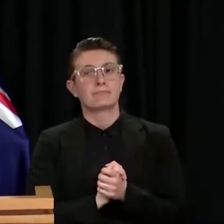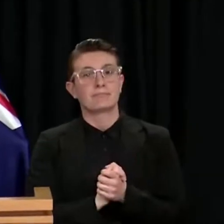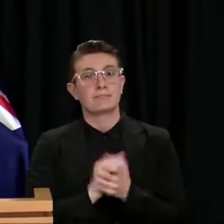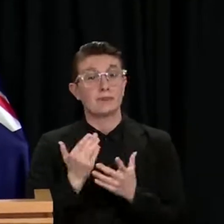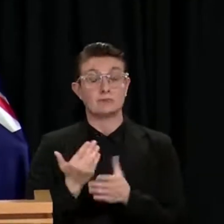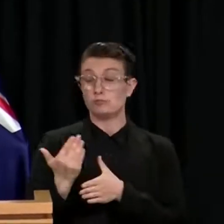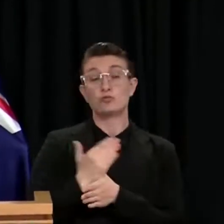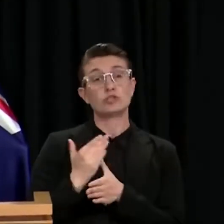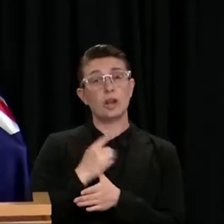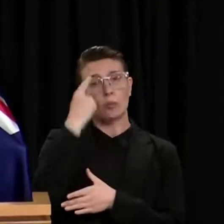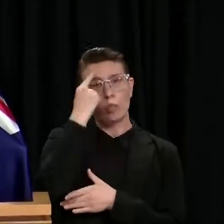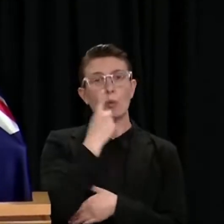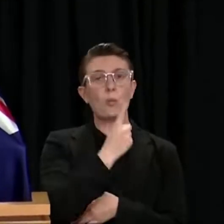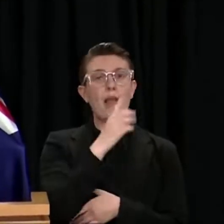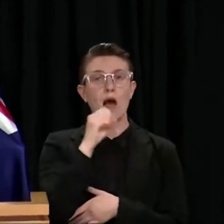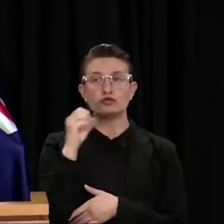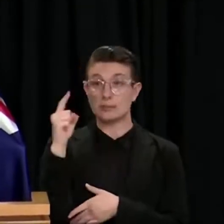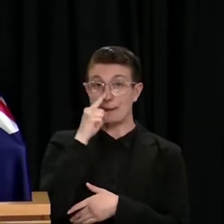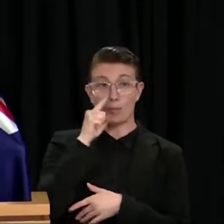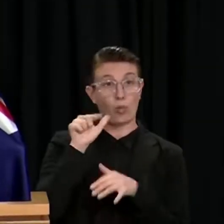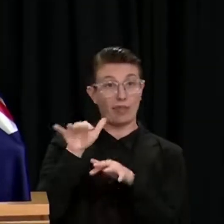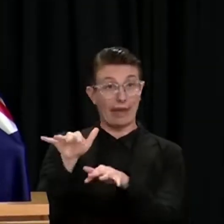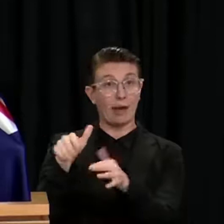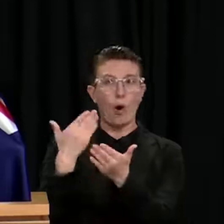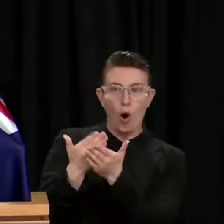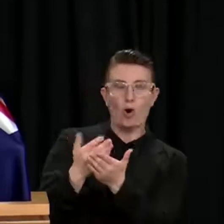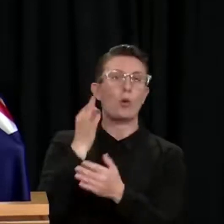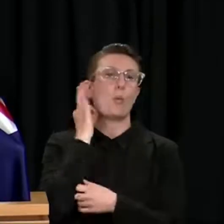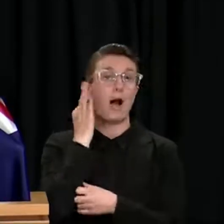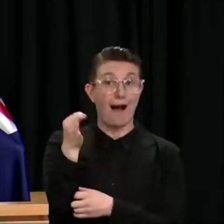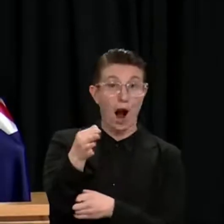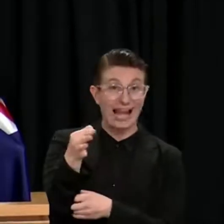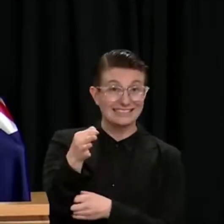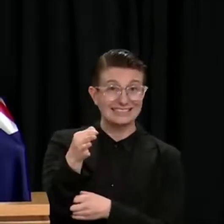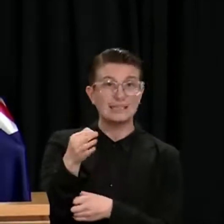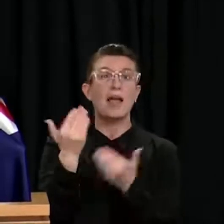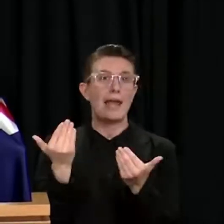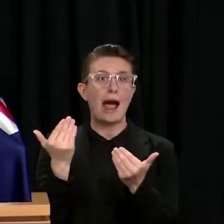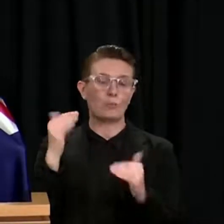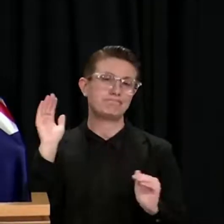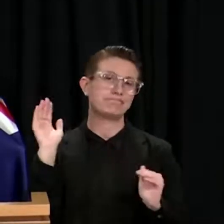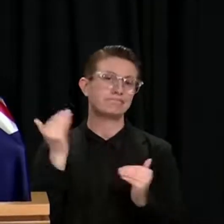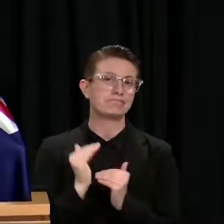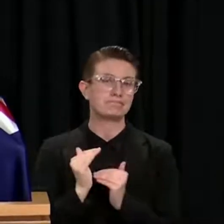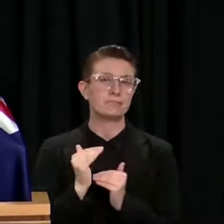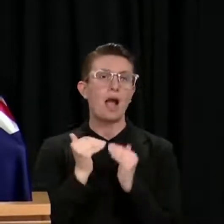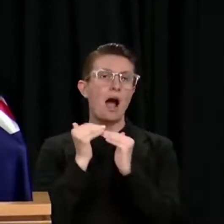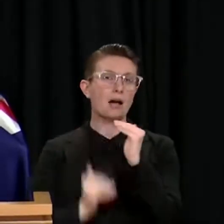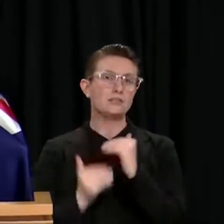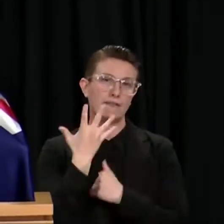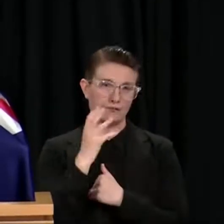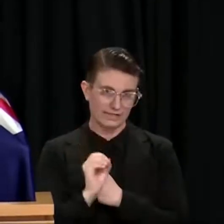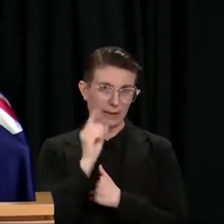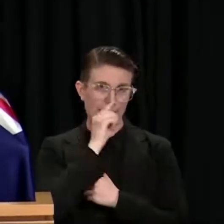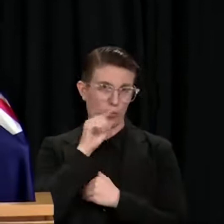people on or near the island. We now know that there is fewer than 50. Some of these people